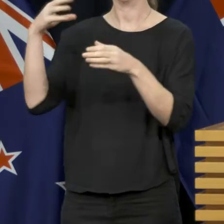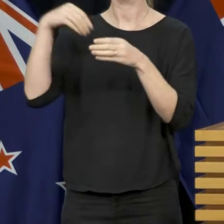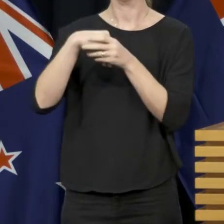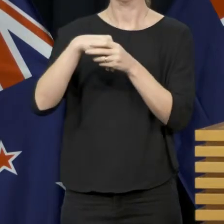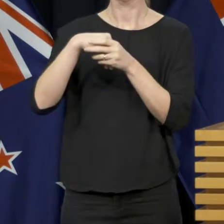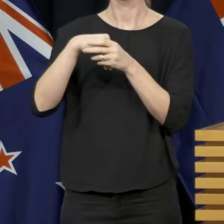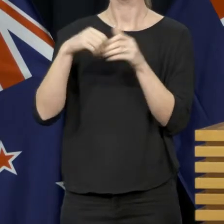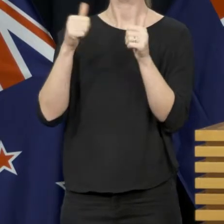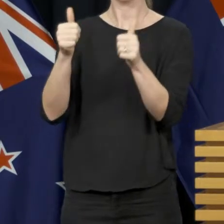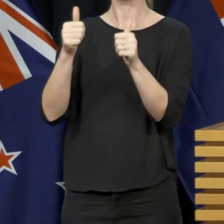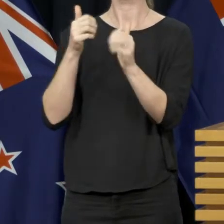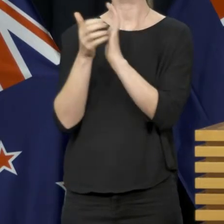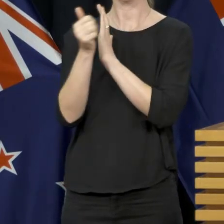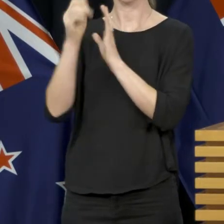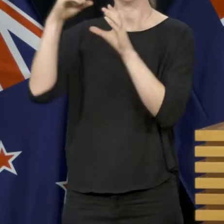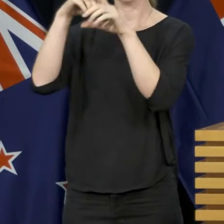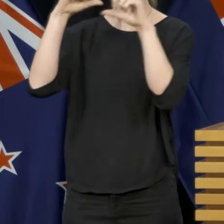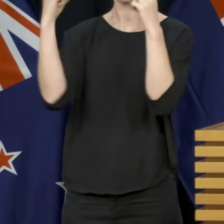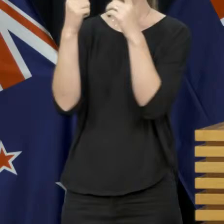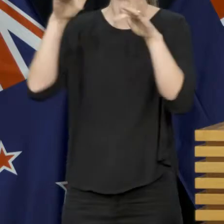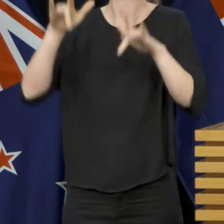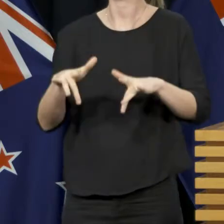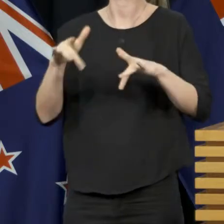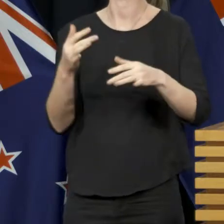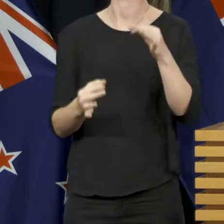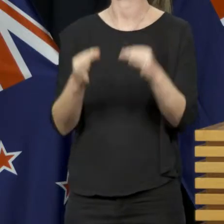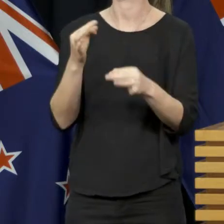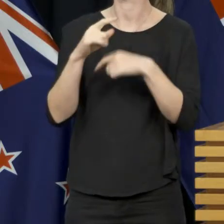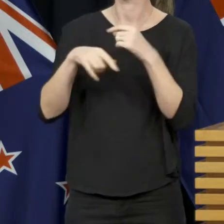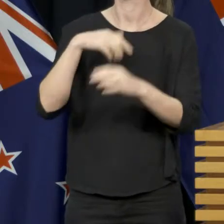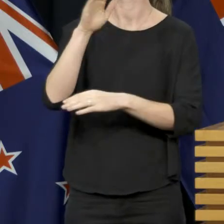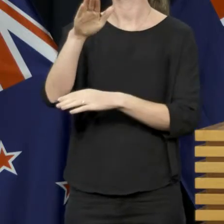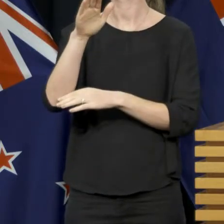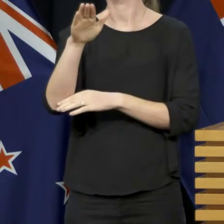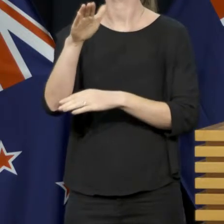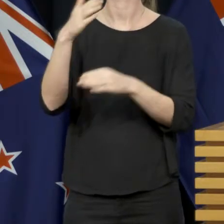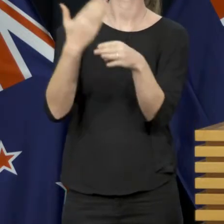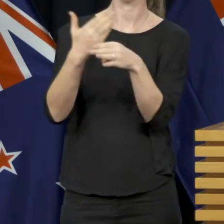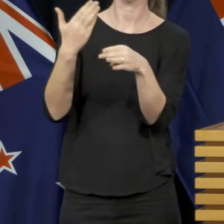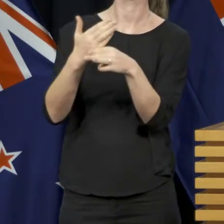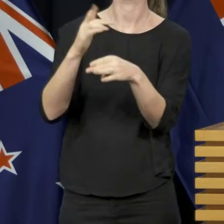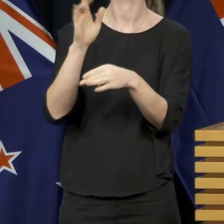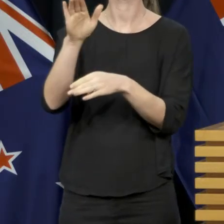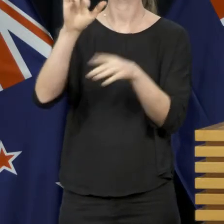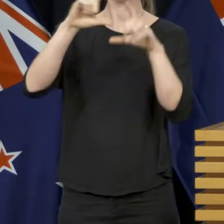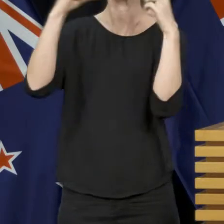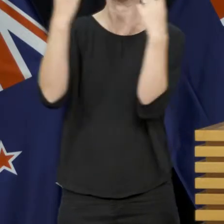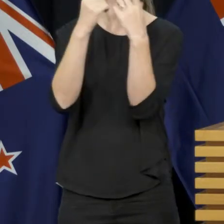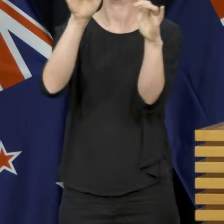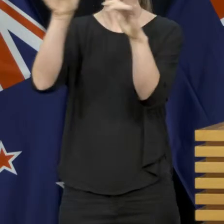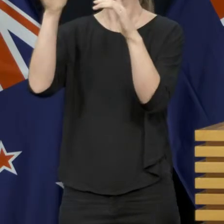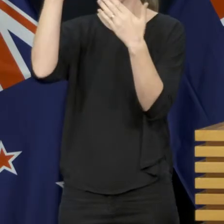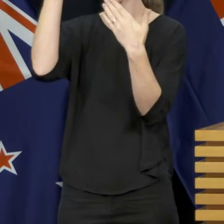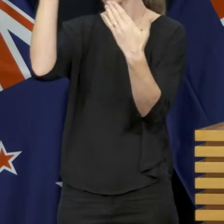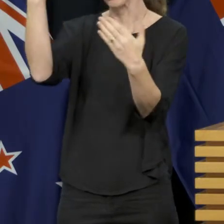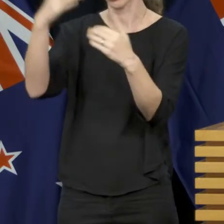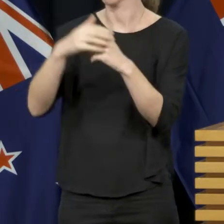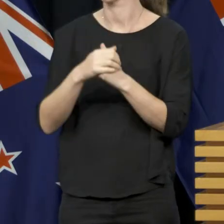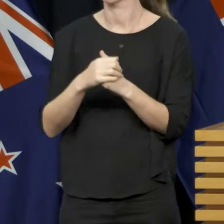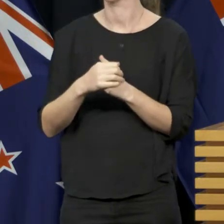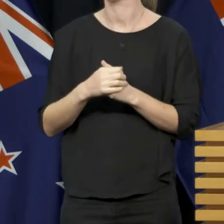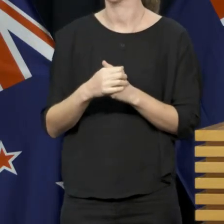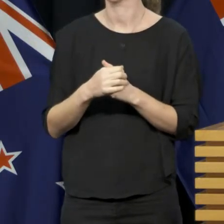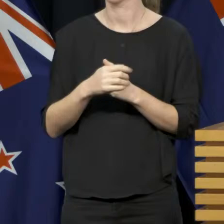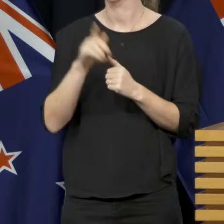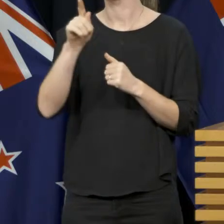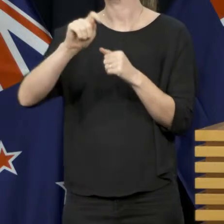to Cabinet. I've made no decisions about any future ministerial portfolios, no decisions around any future makeup of a